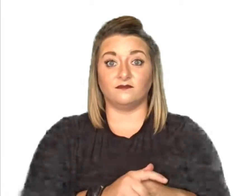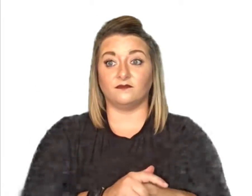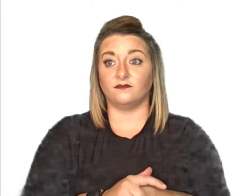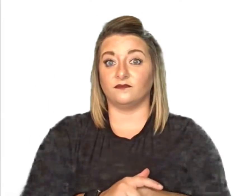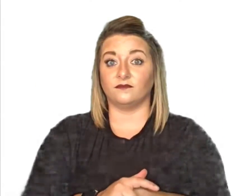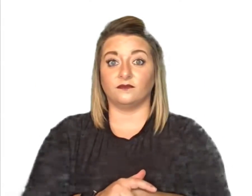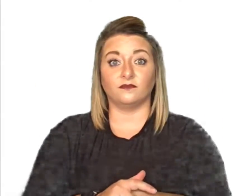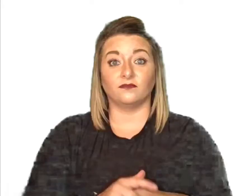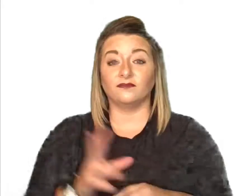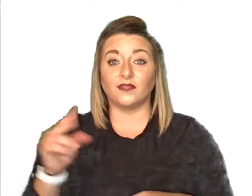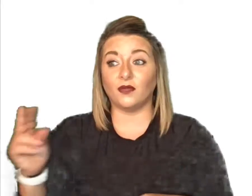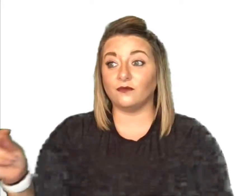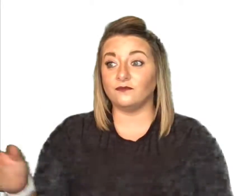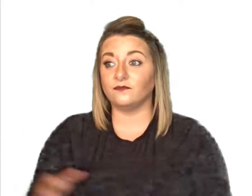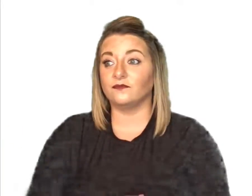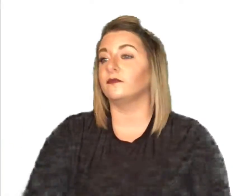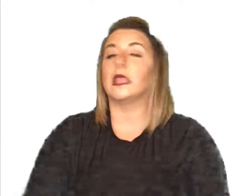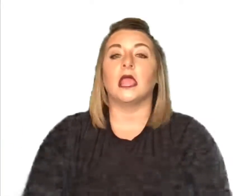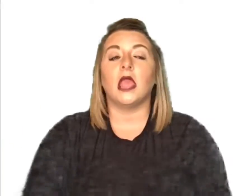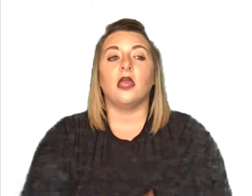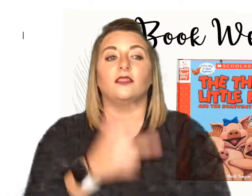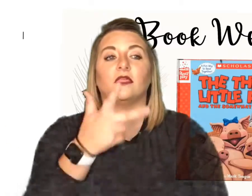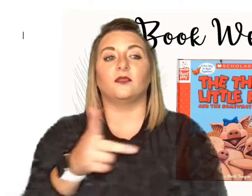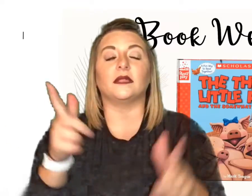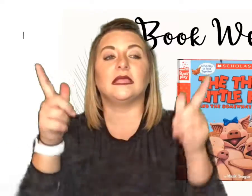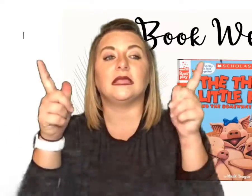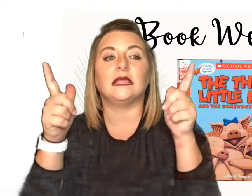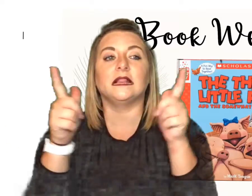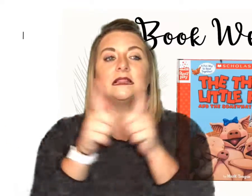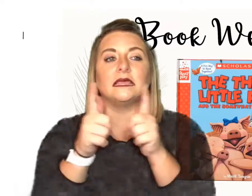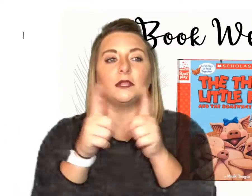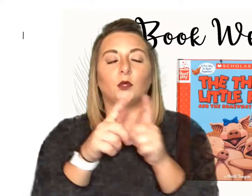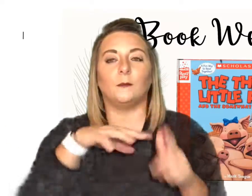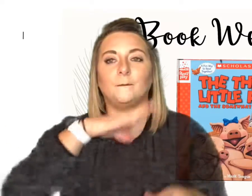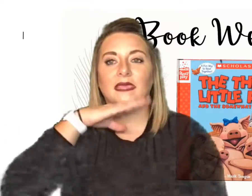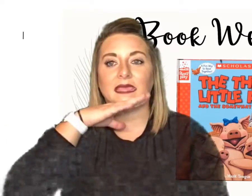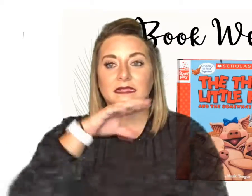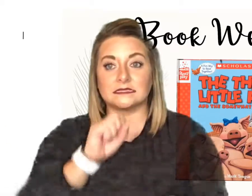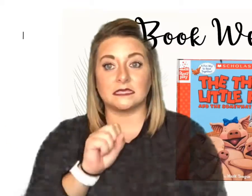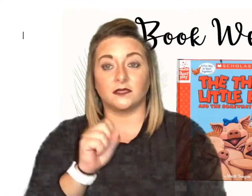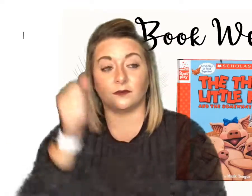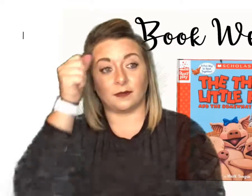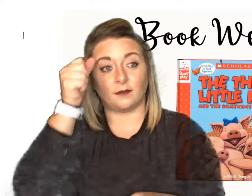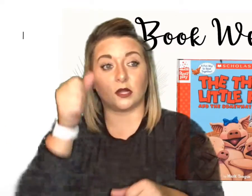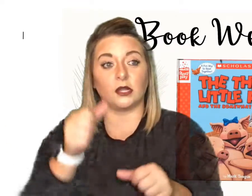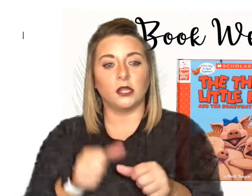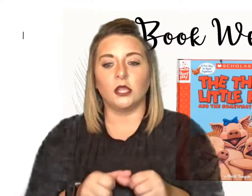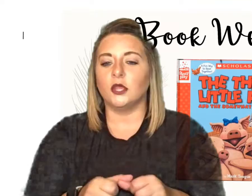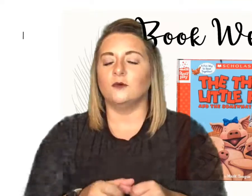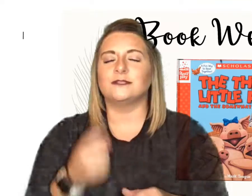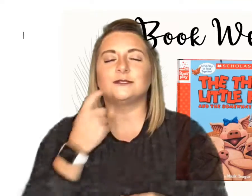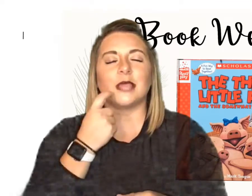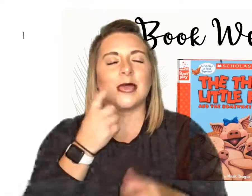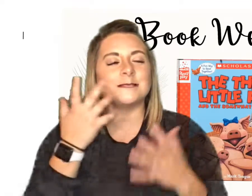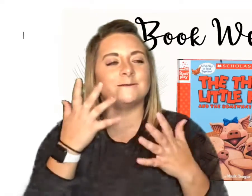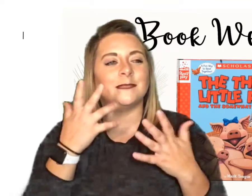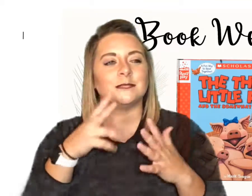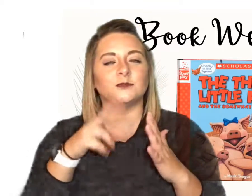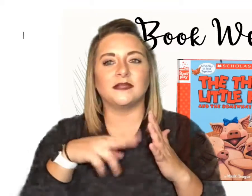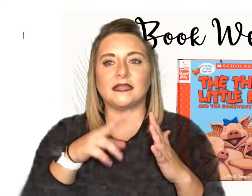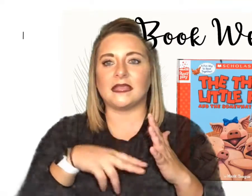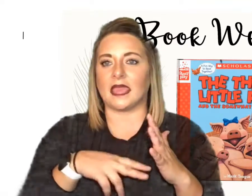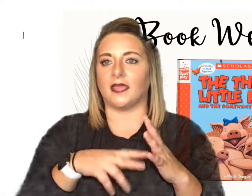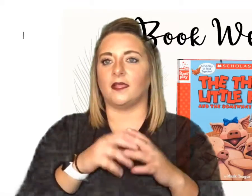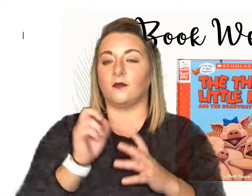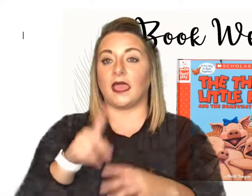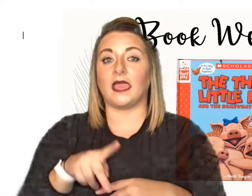Anybody? No? The Three Little Pigs. Remember? We just